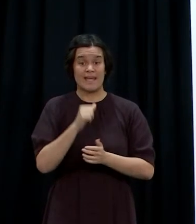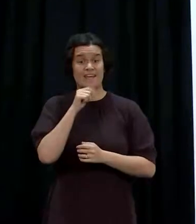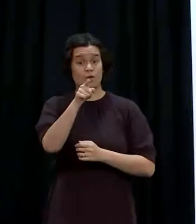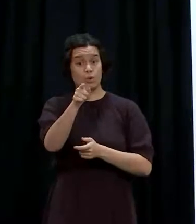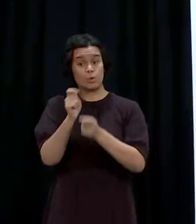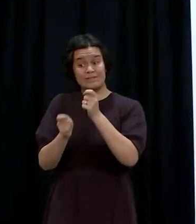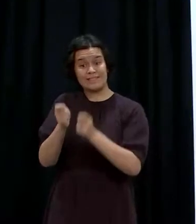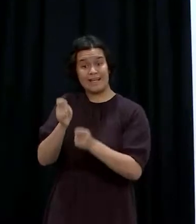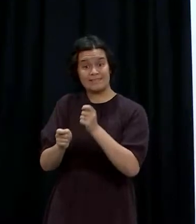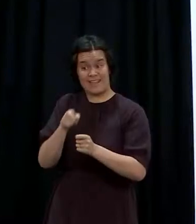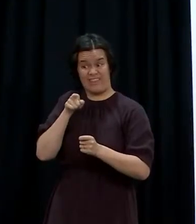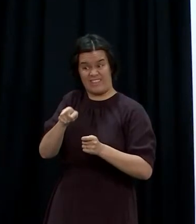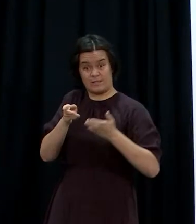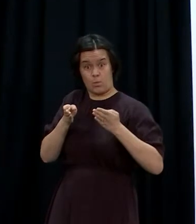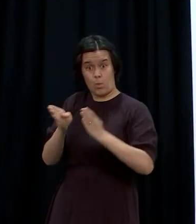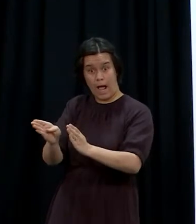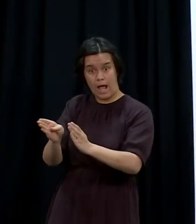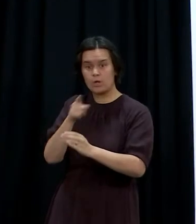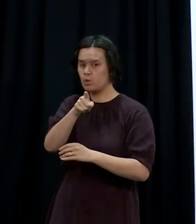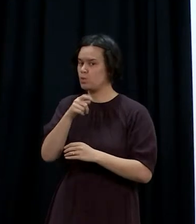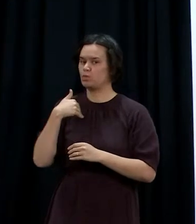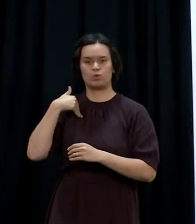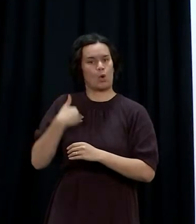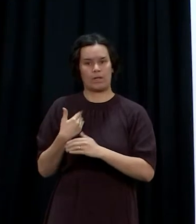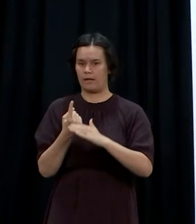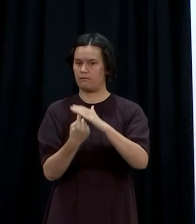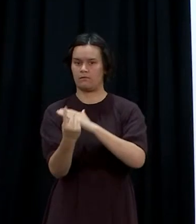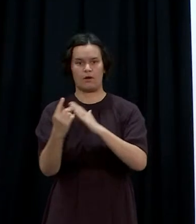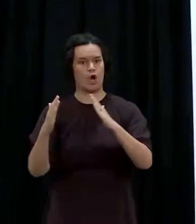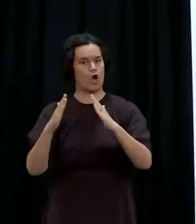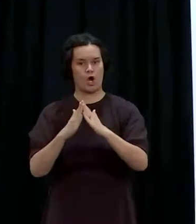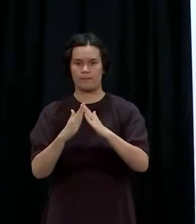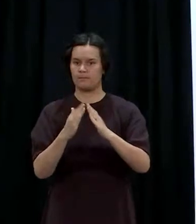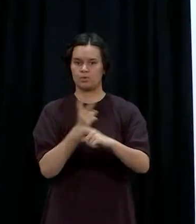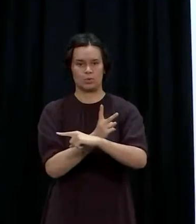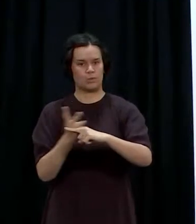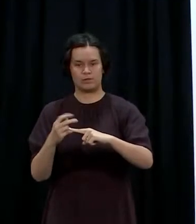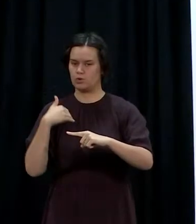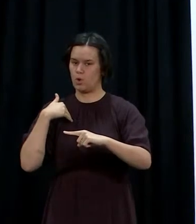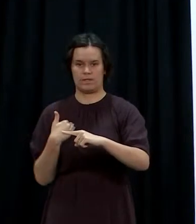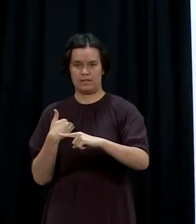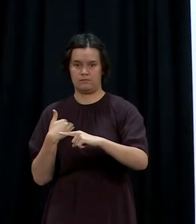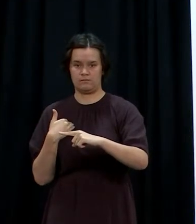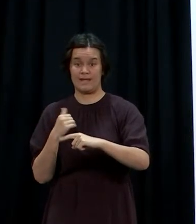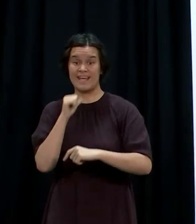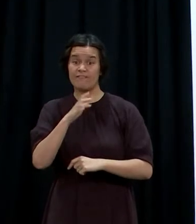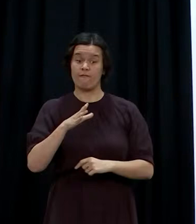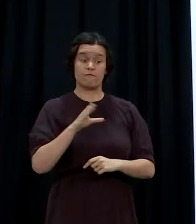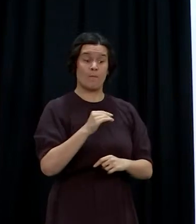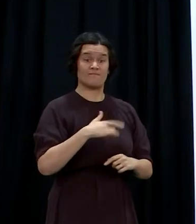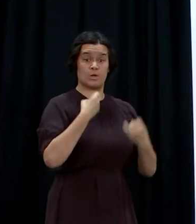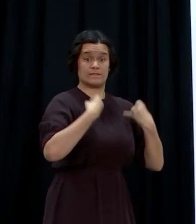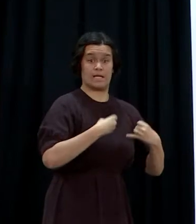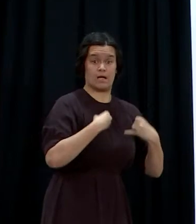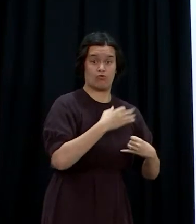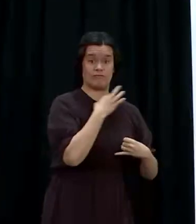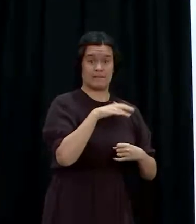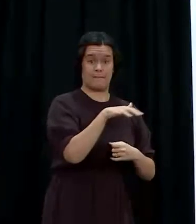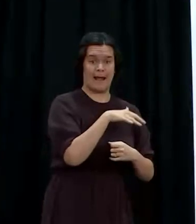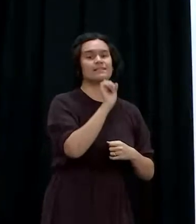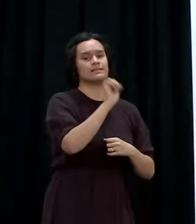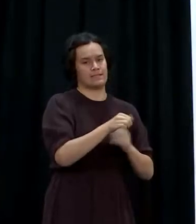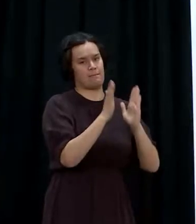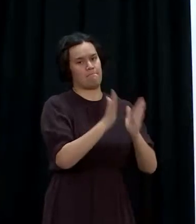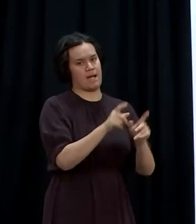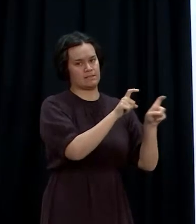workers, should not go out and should get a test and remain isolated until that result comes back. Work is also underway to set